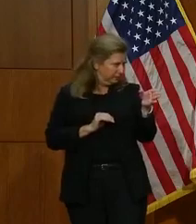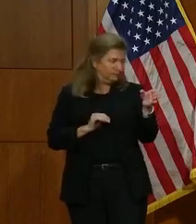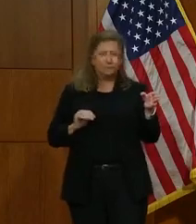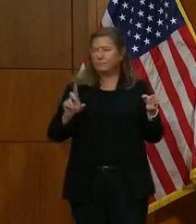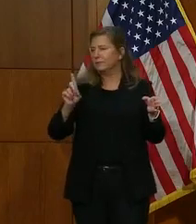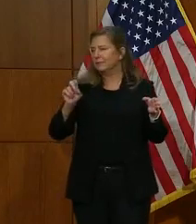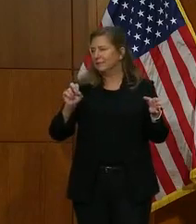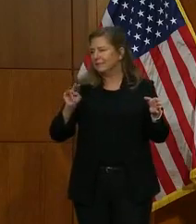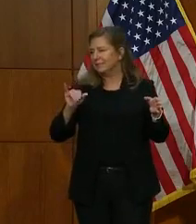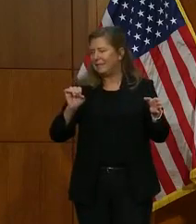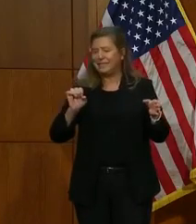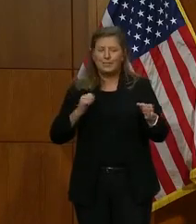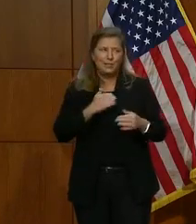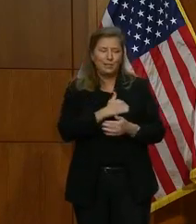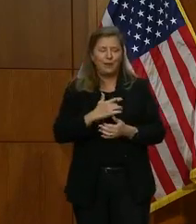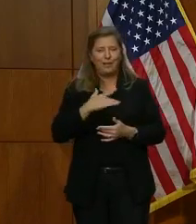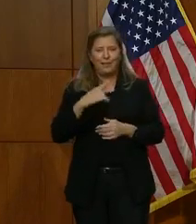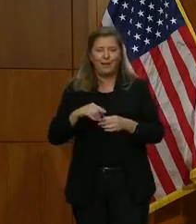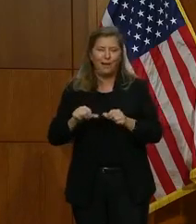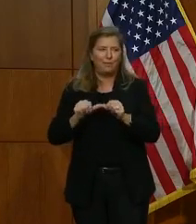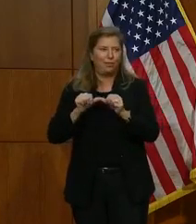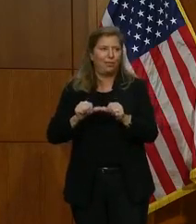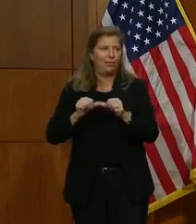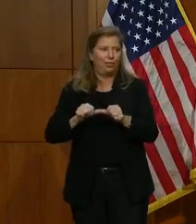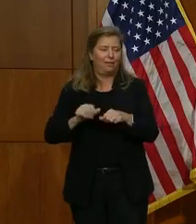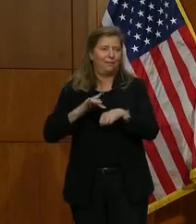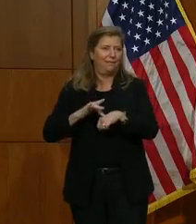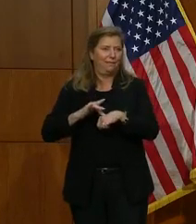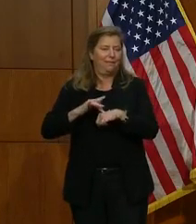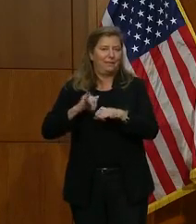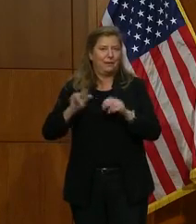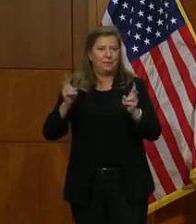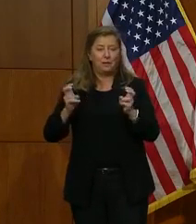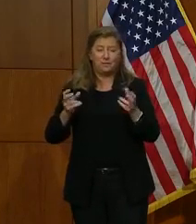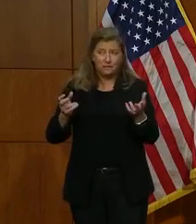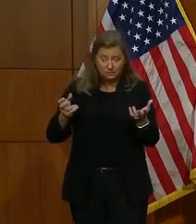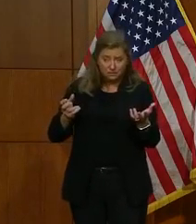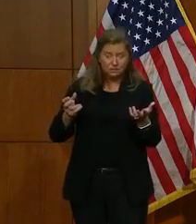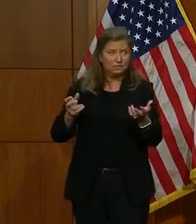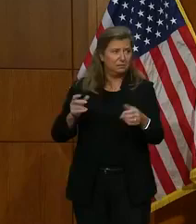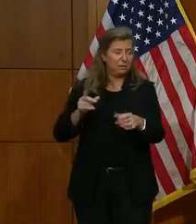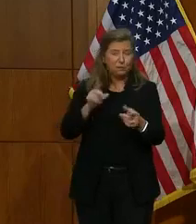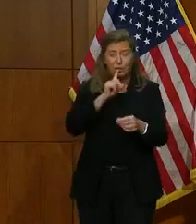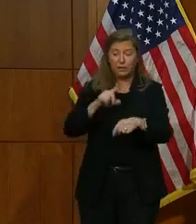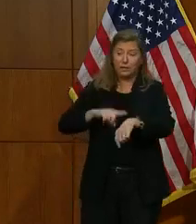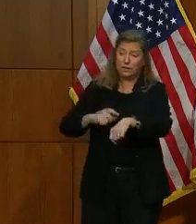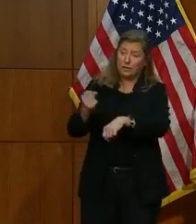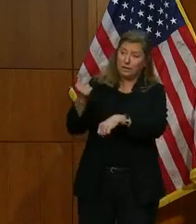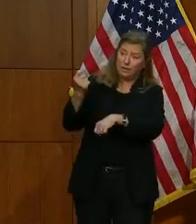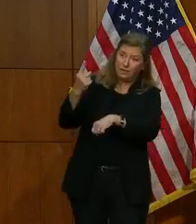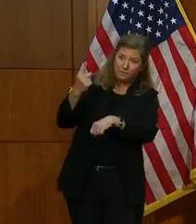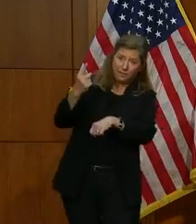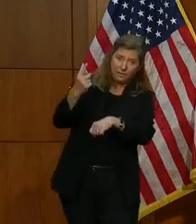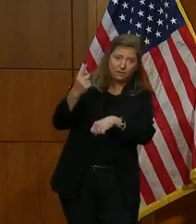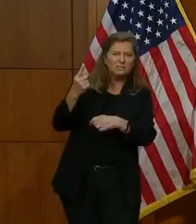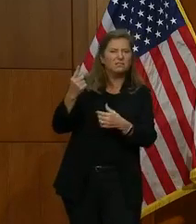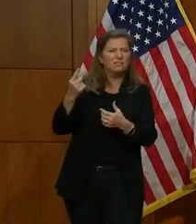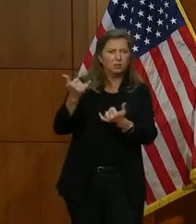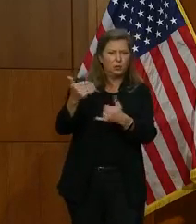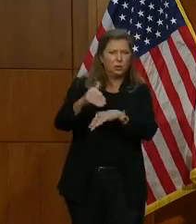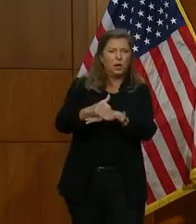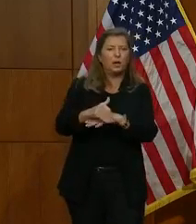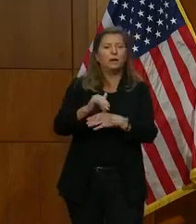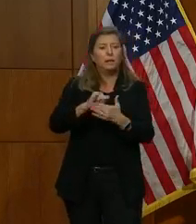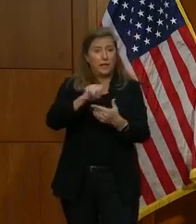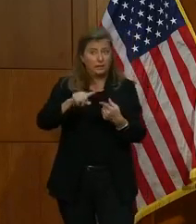Beating a dead horse, and I apologize if I am, but 11 o'clock was the sort of when you told localities, all right, stop